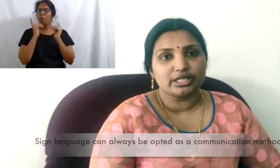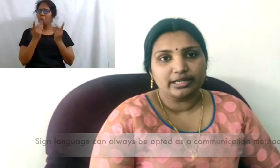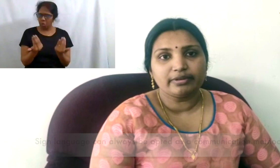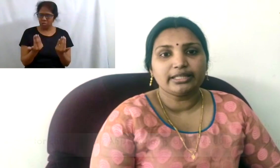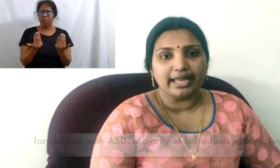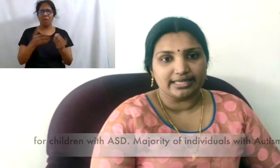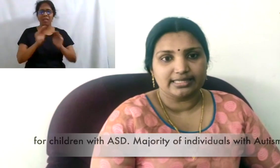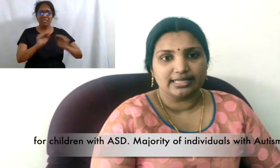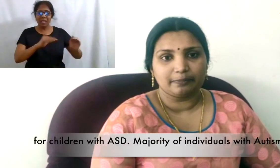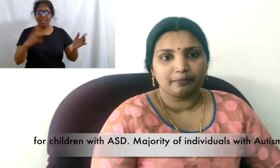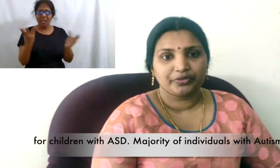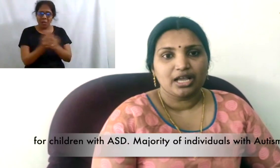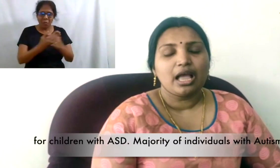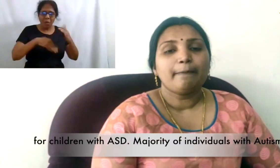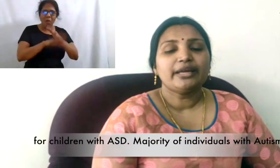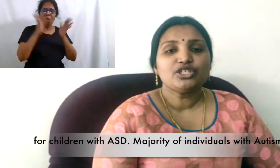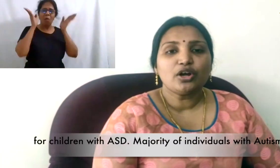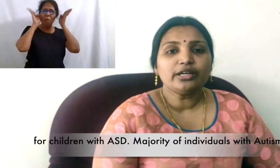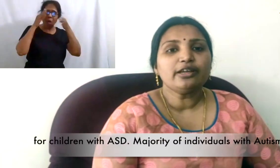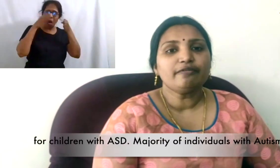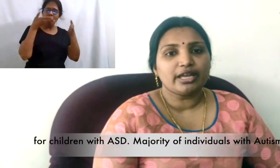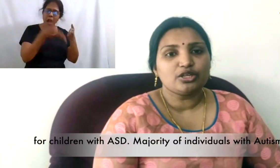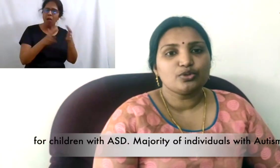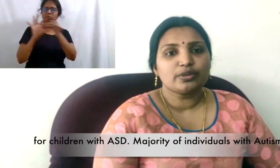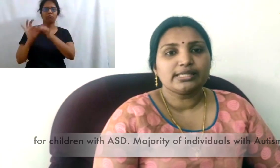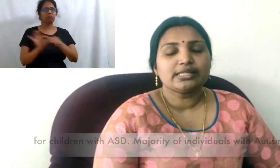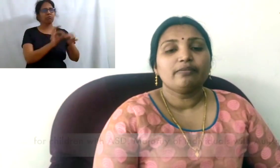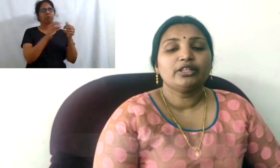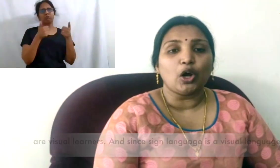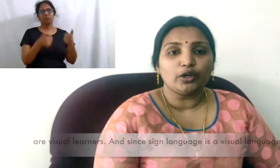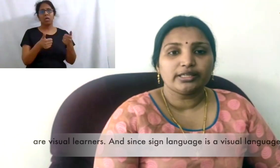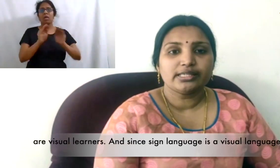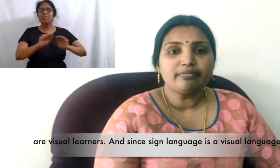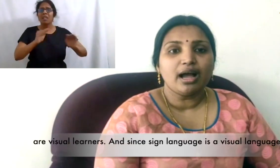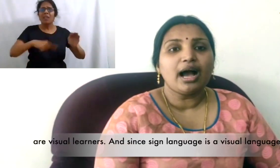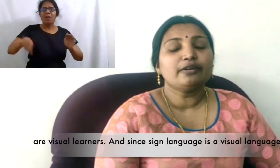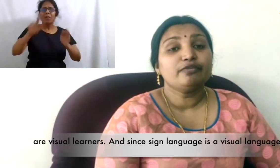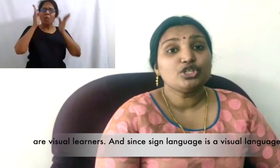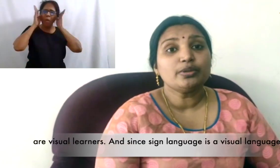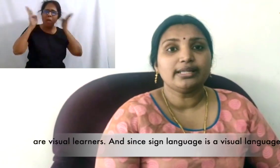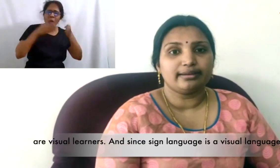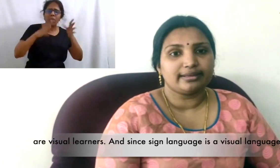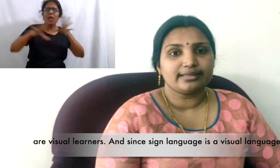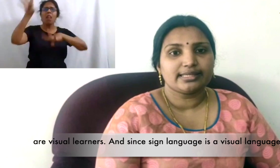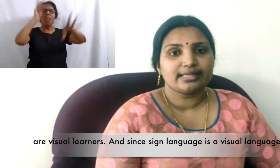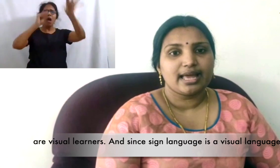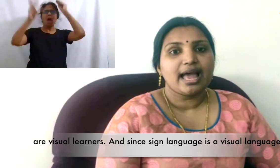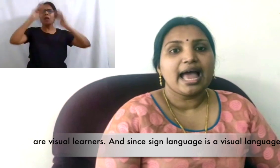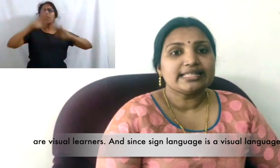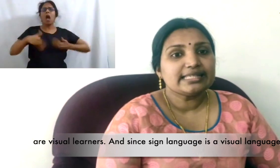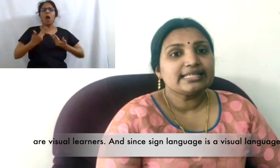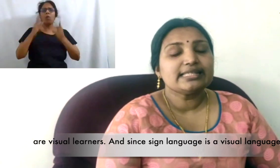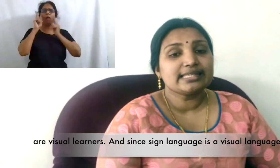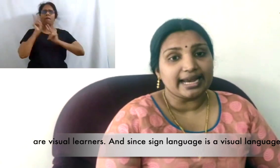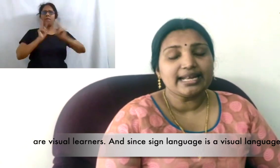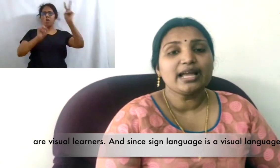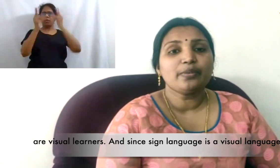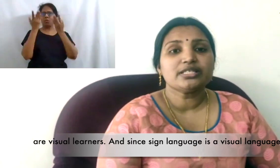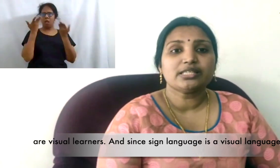with ASD. Majority of individuals with autism are visual learners, and since sign language is a